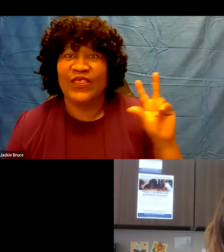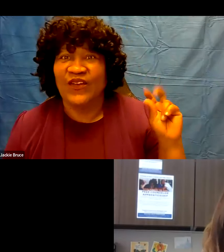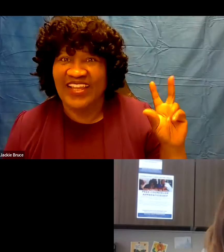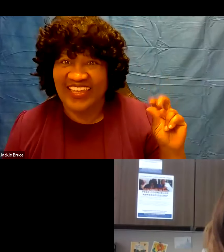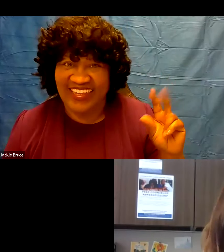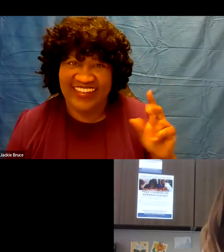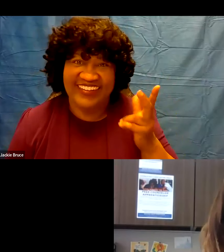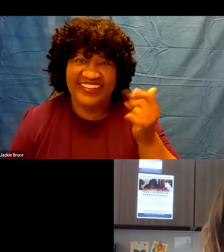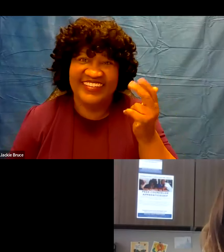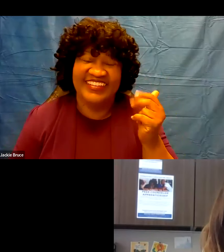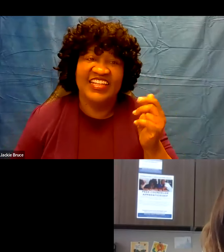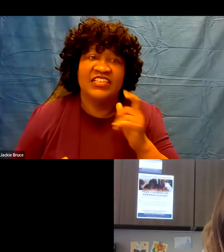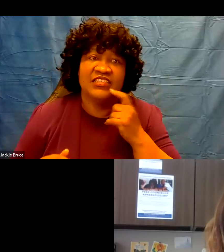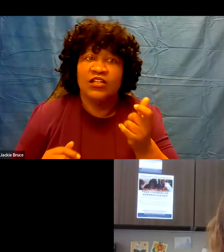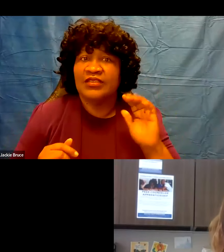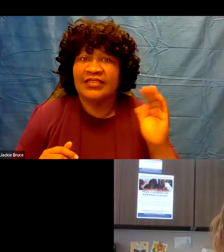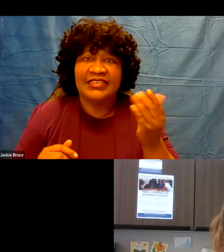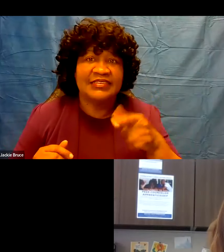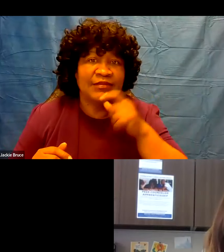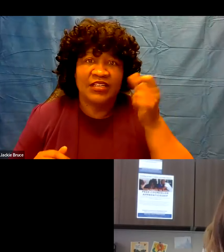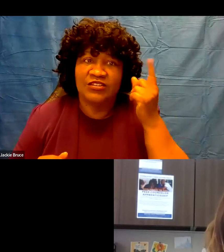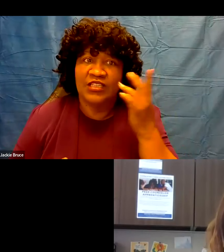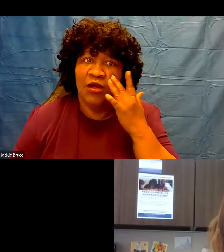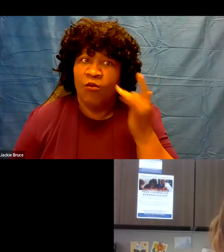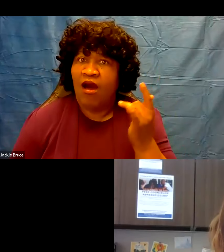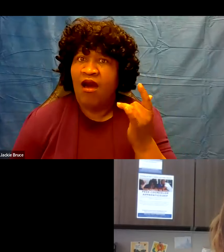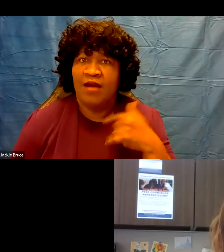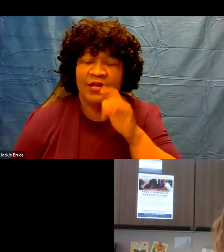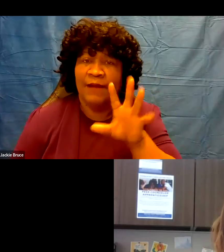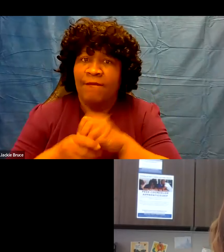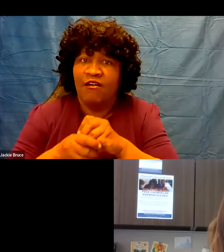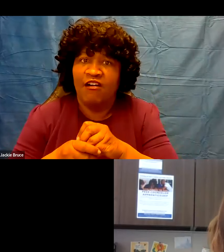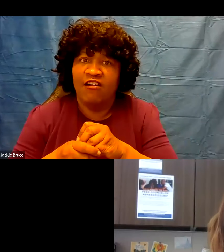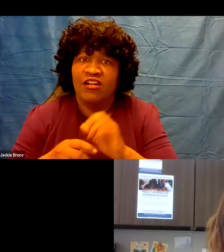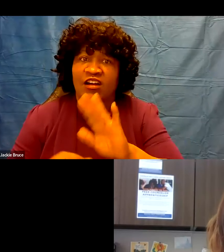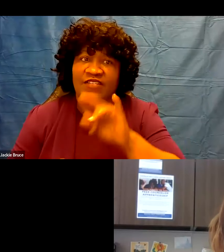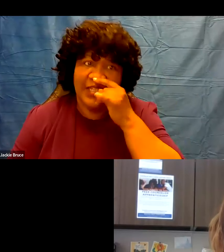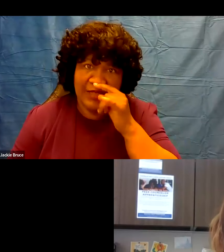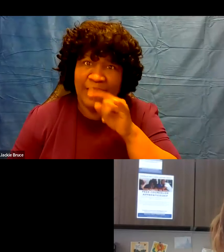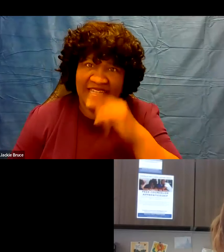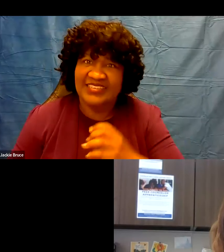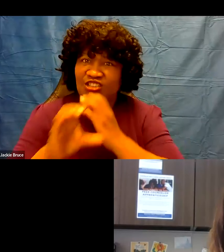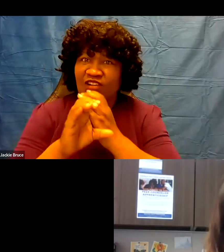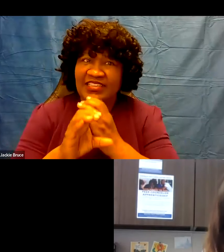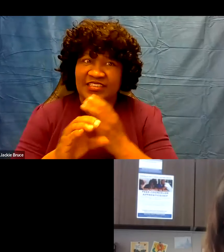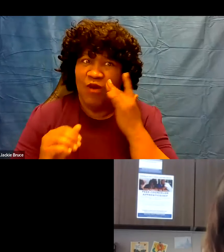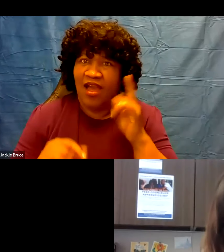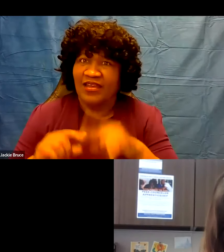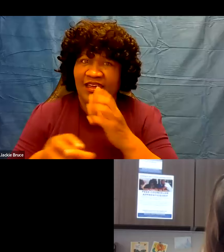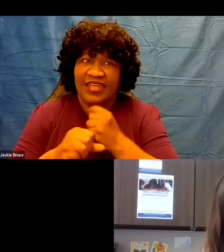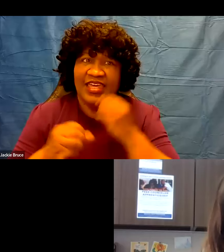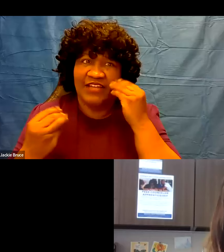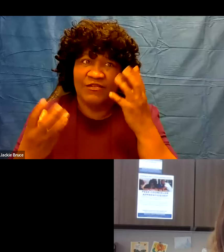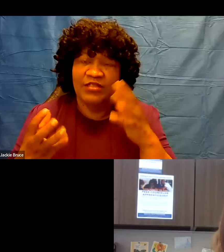it's a whole, this is something that we don't understand. How come I cannot be part of the, you know, my kid is in crisis, how can I get more information? So how do